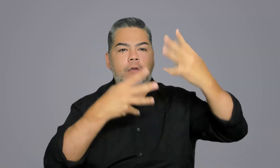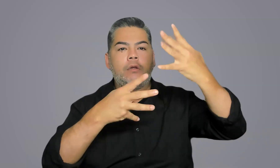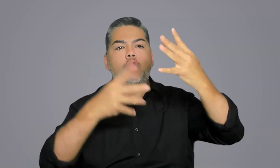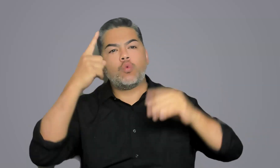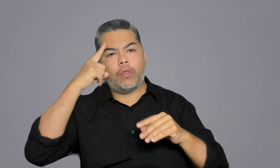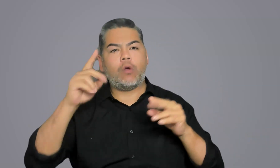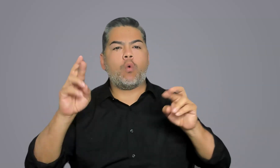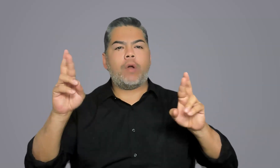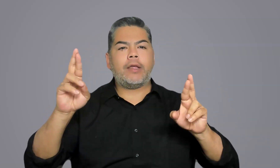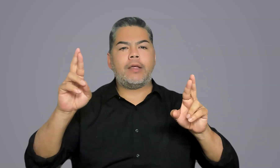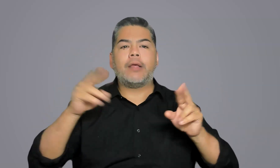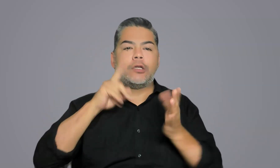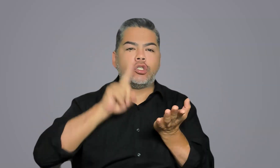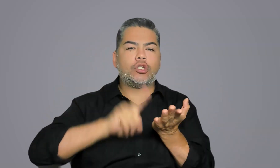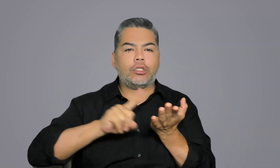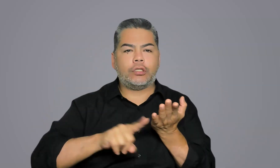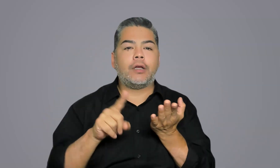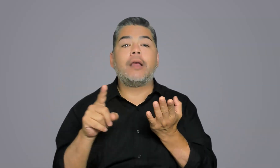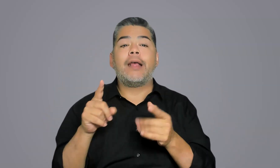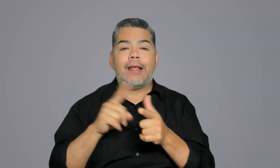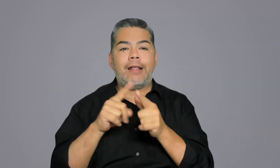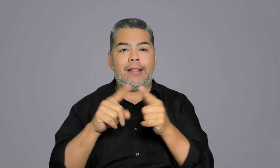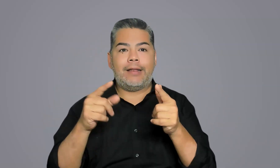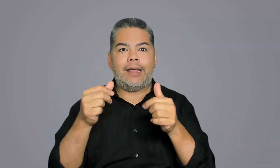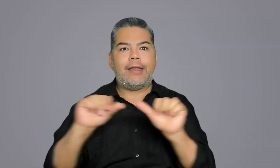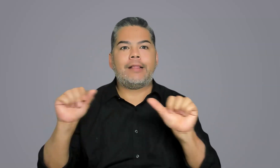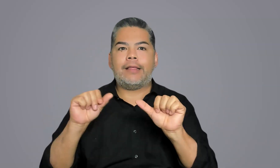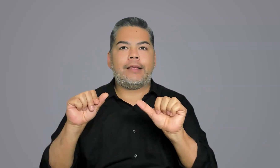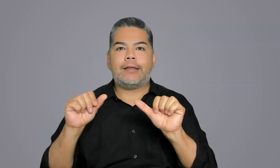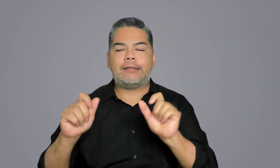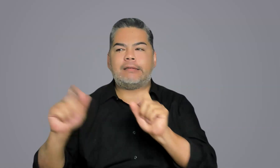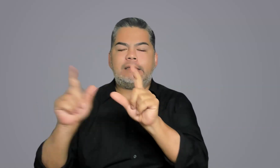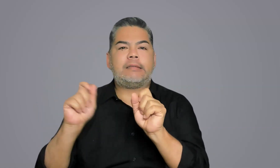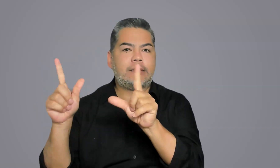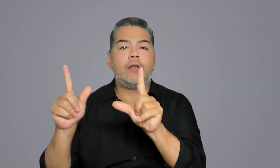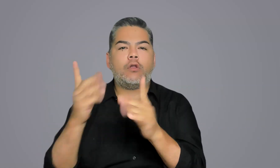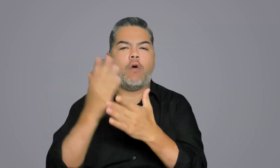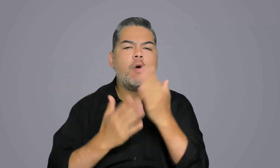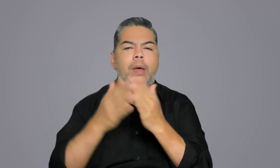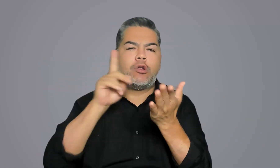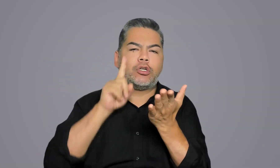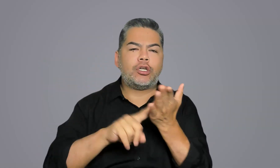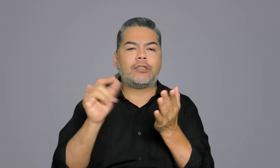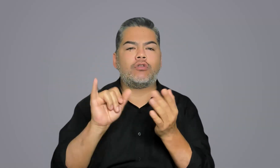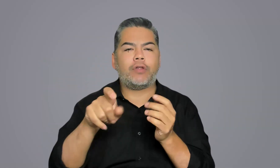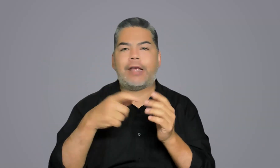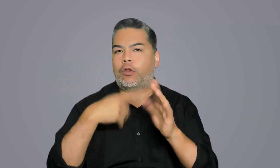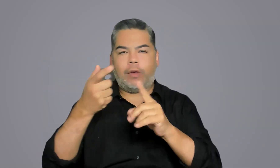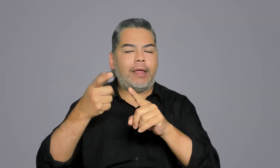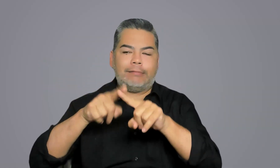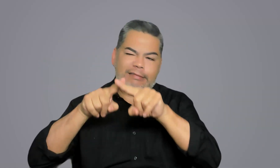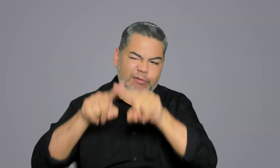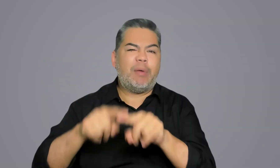go. Run the checker on it, and then action anything that comes out of that. But then there's a few more manual checks that you also need to do. So it won't cover